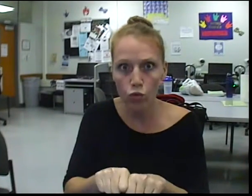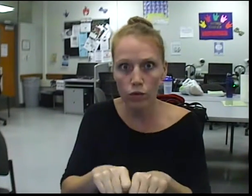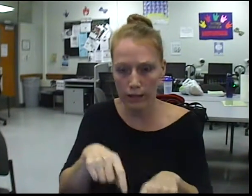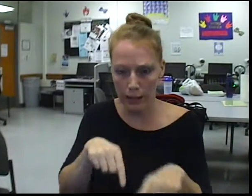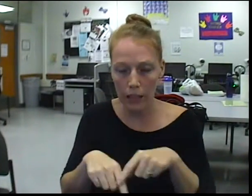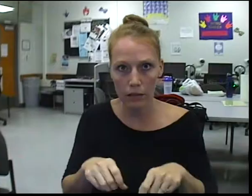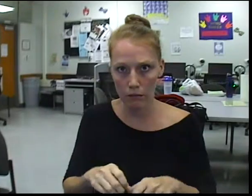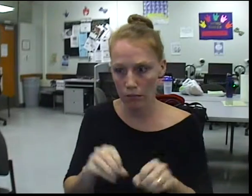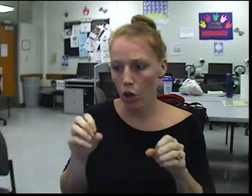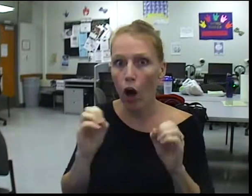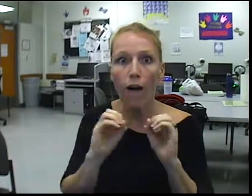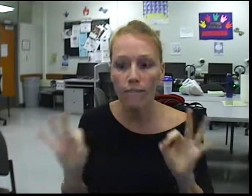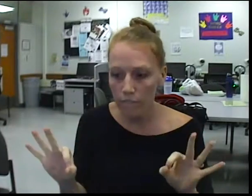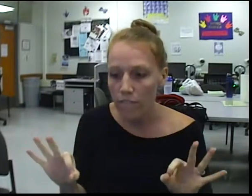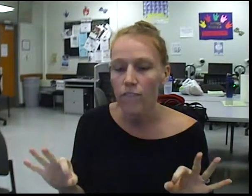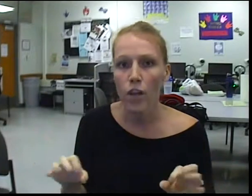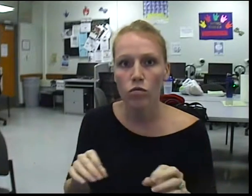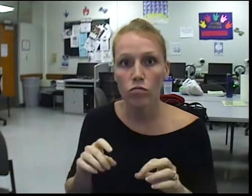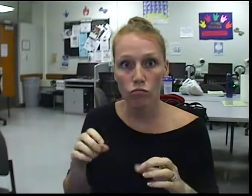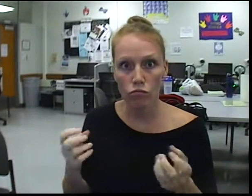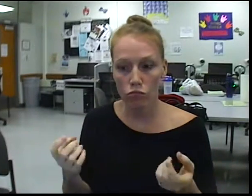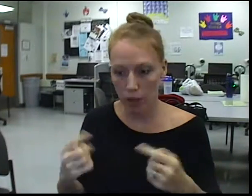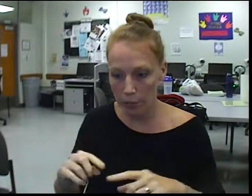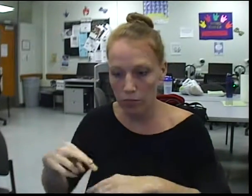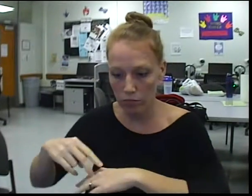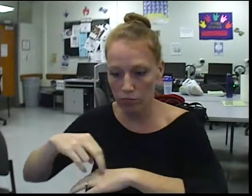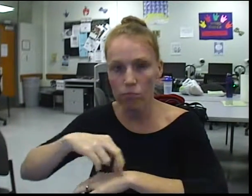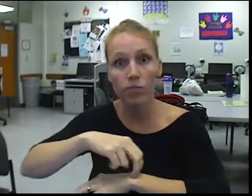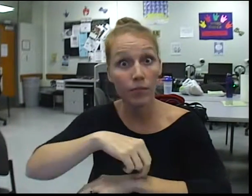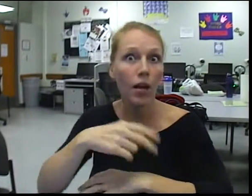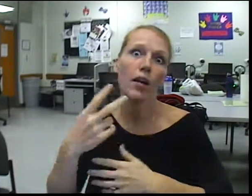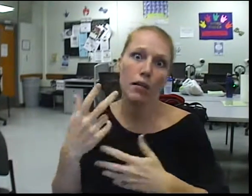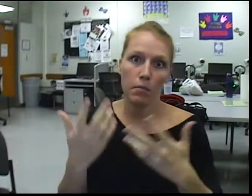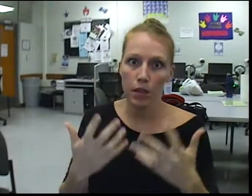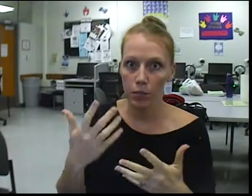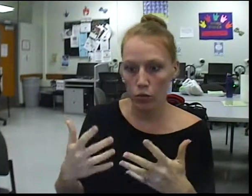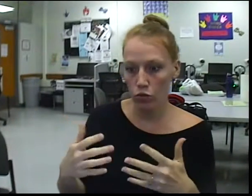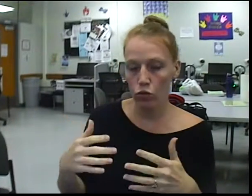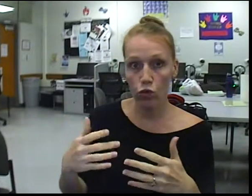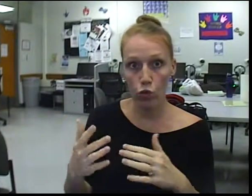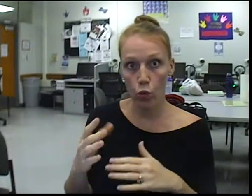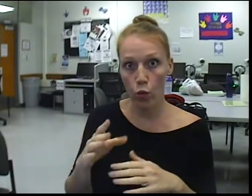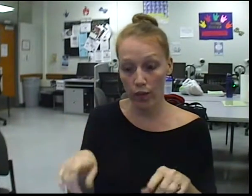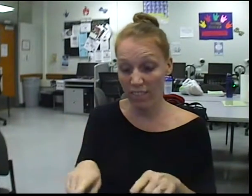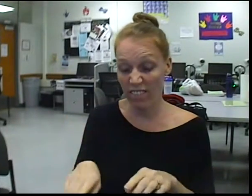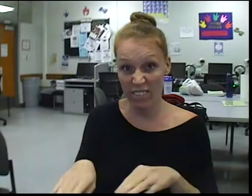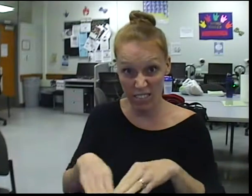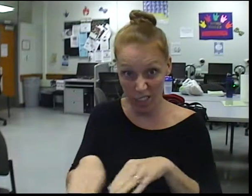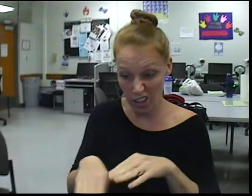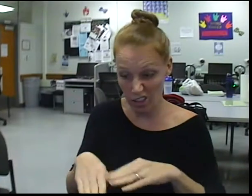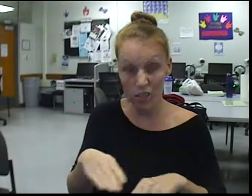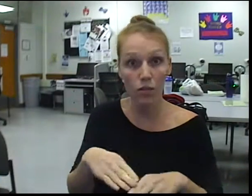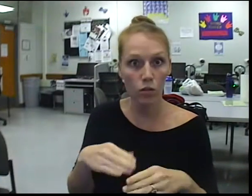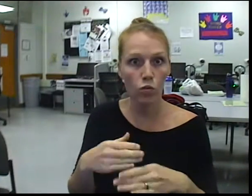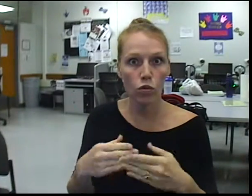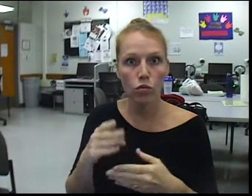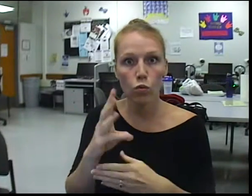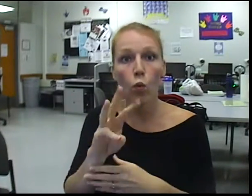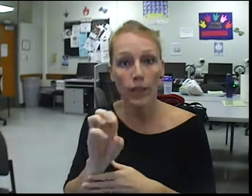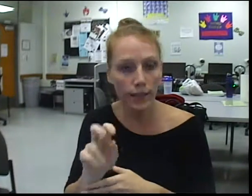grass in the morning, your feet might get wet. That's from dew or water that was out of the atmosphere that has collected on the